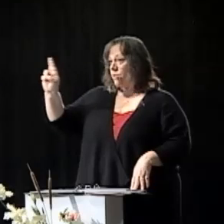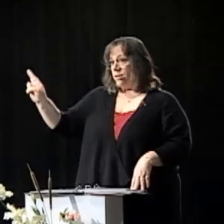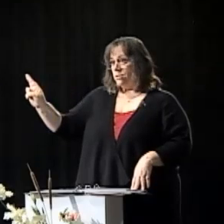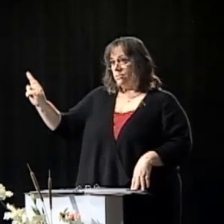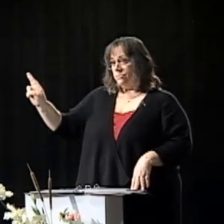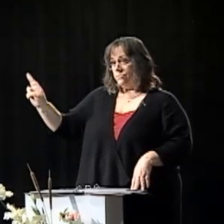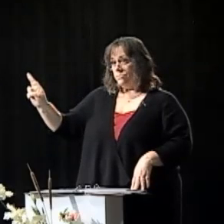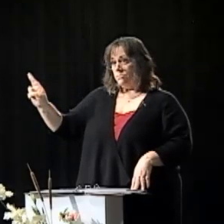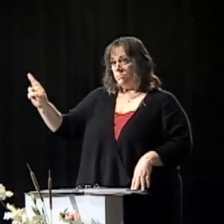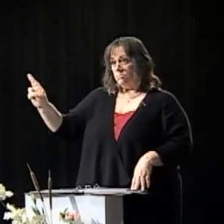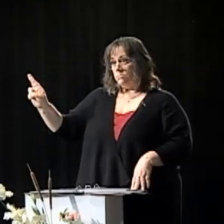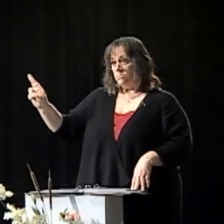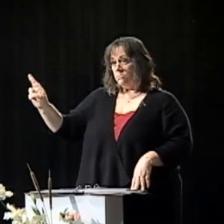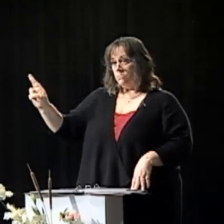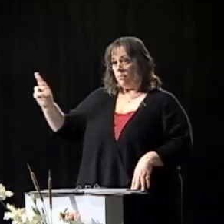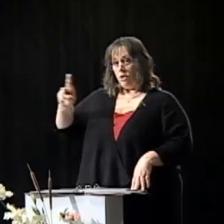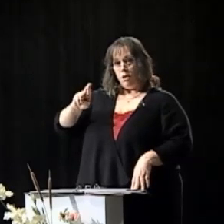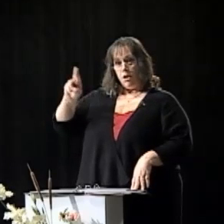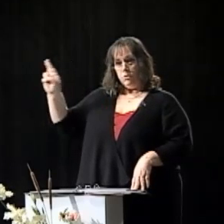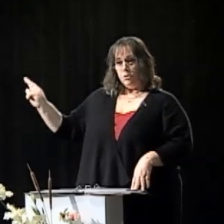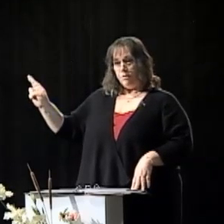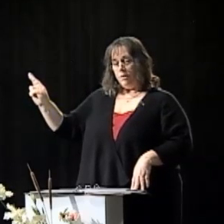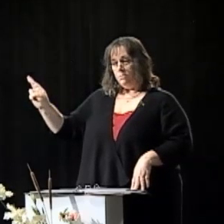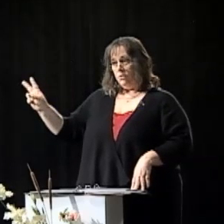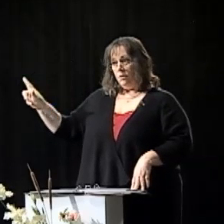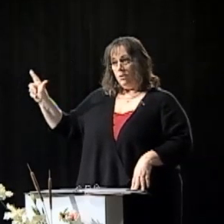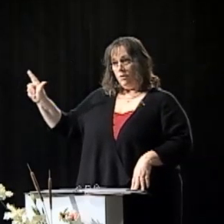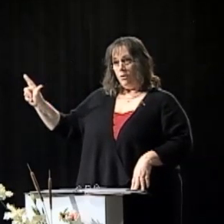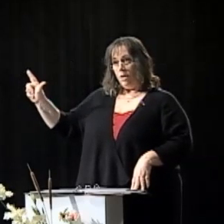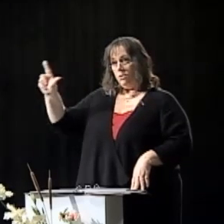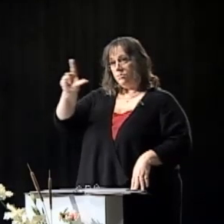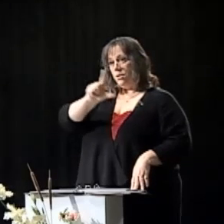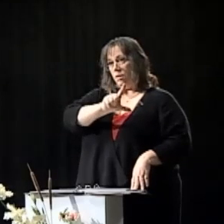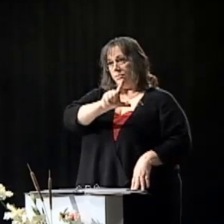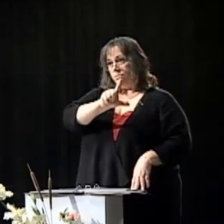Right. Make your R to the right, your L to the left.